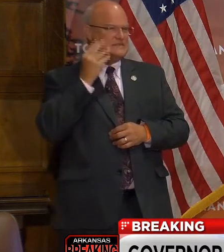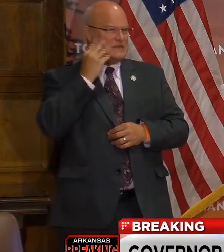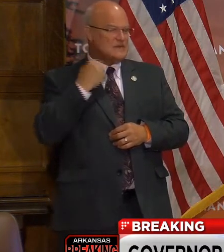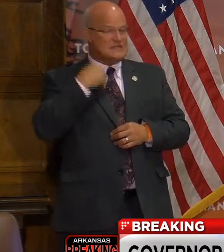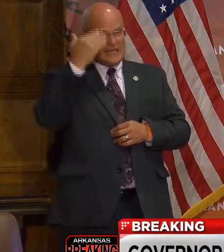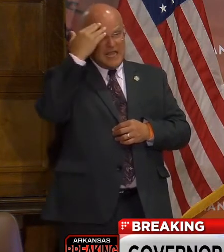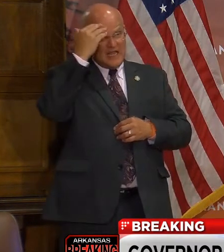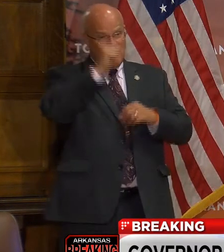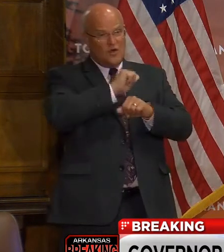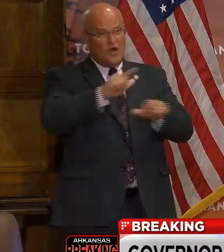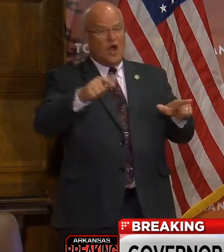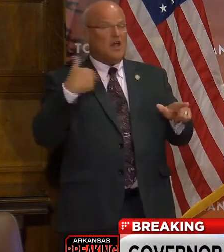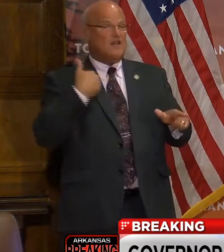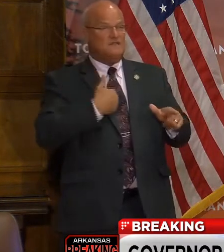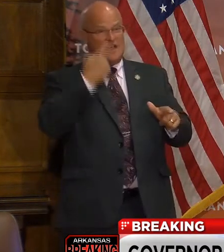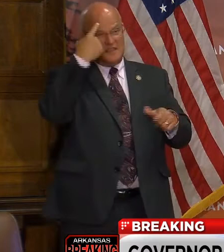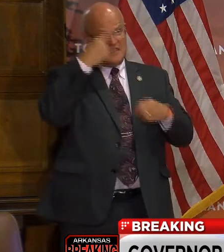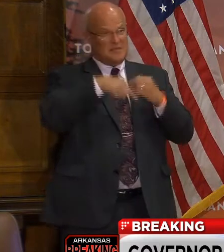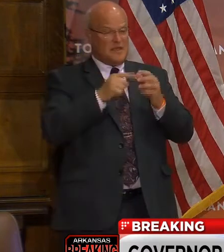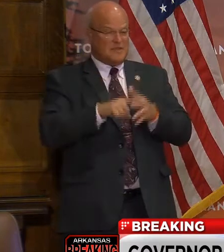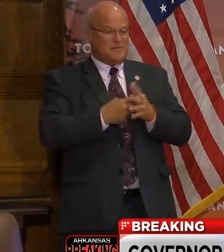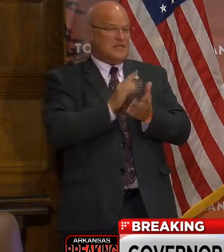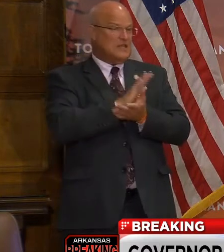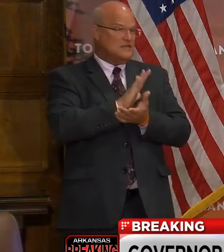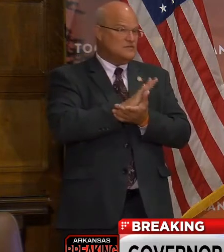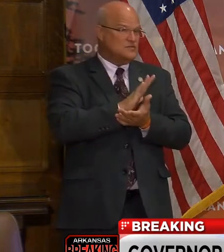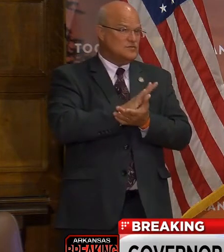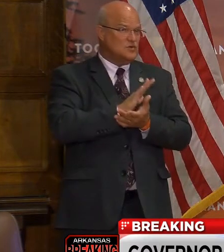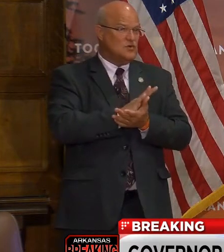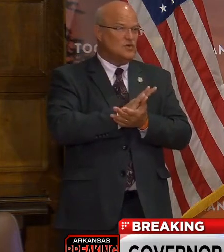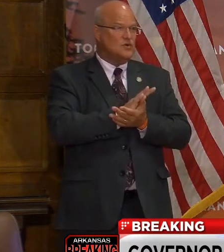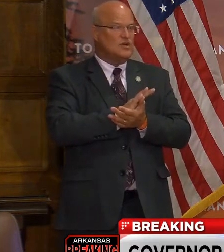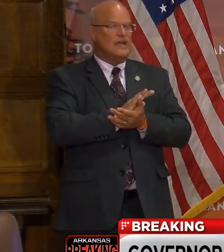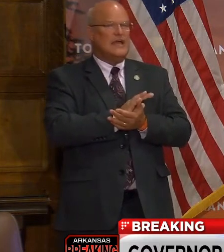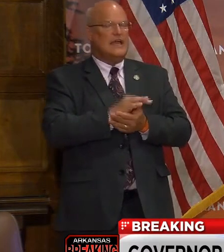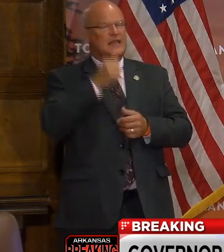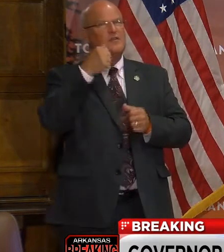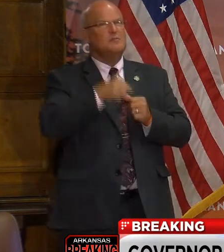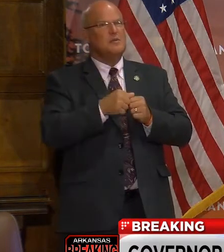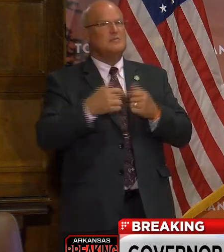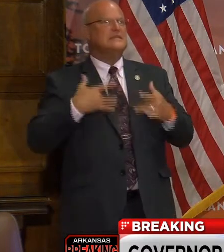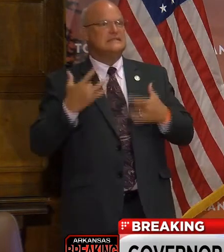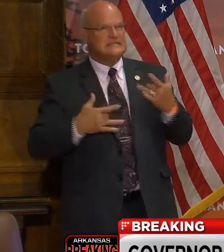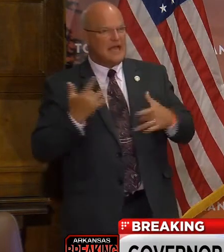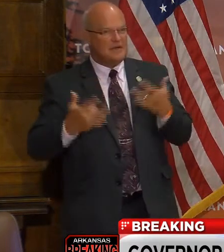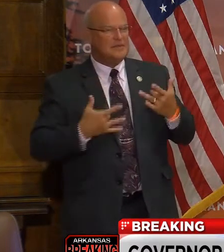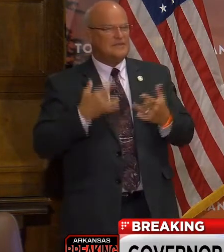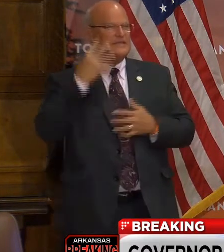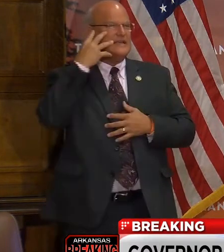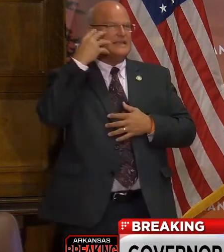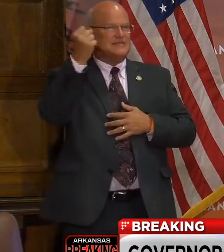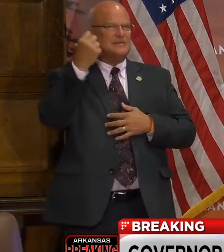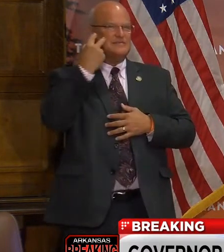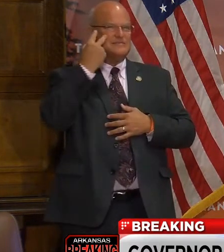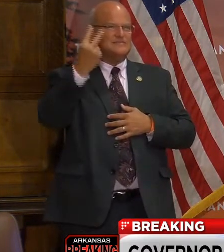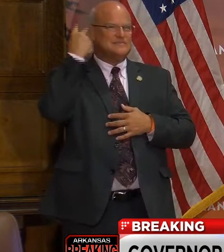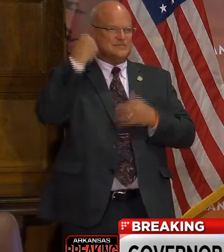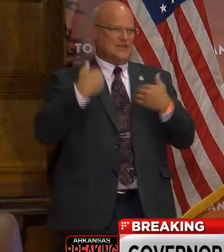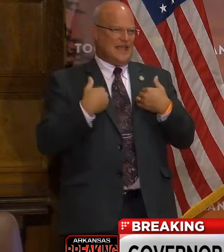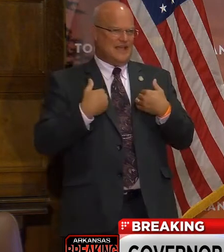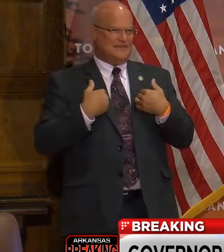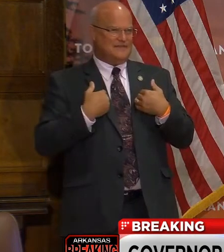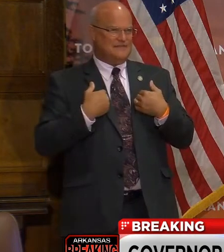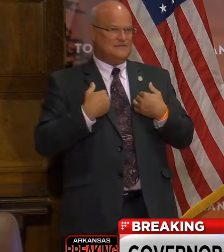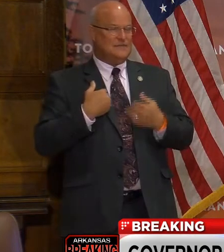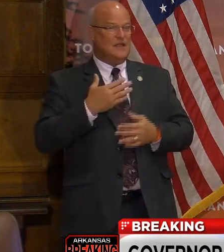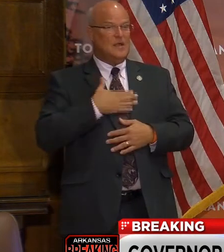all of us can think about the beginning of school and recall the excitement and the memories that you have from that. I think my